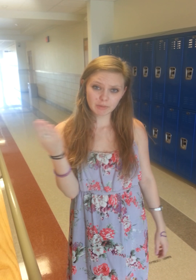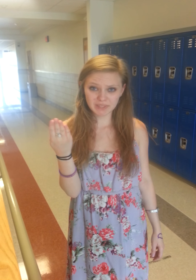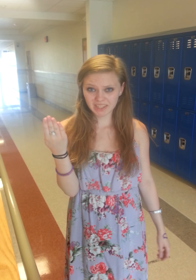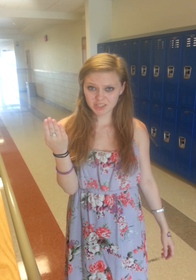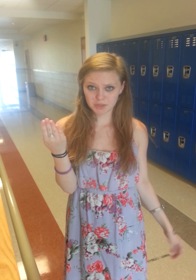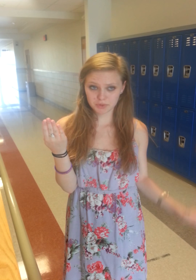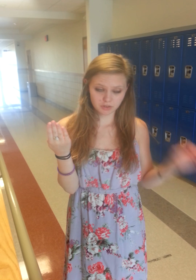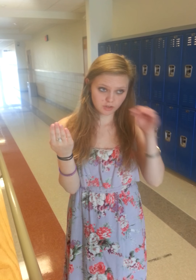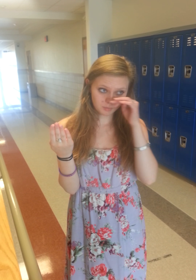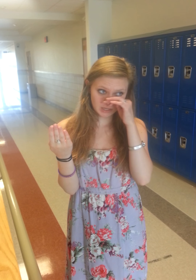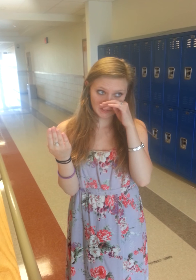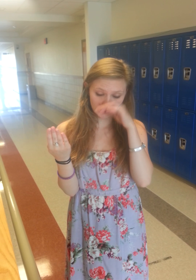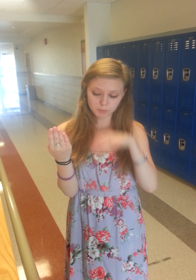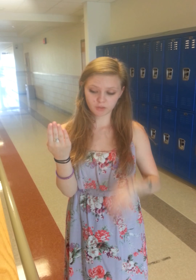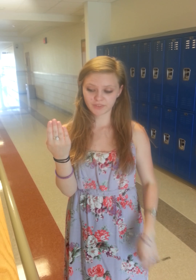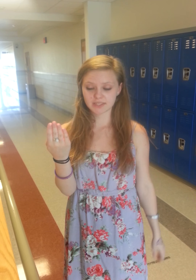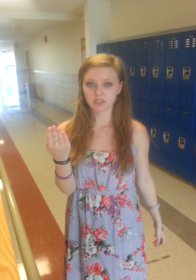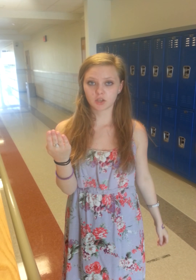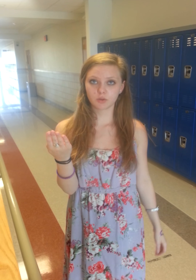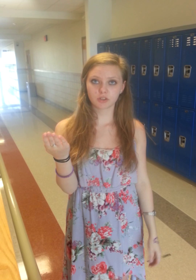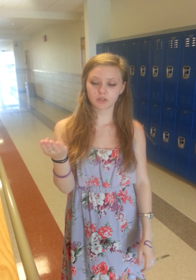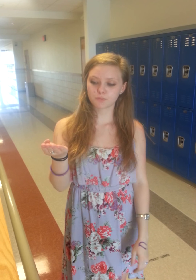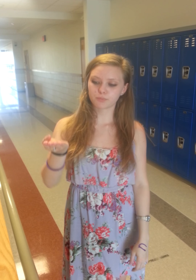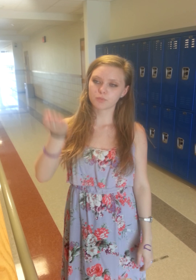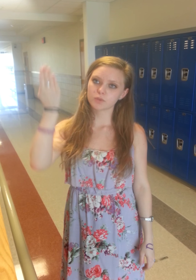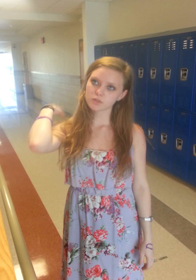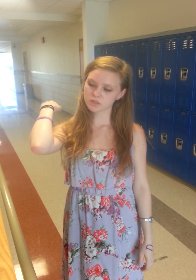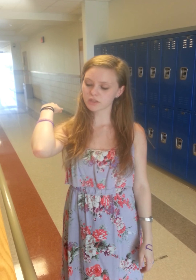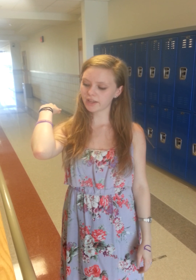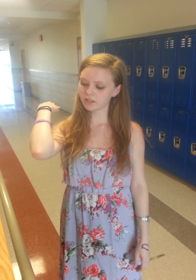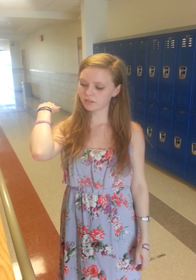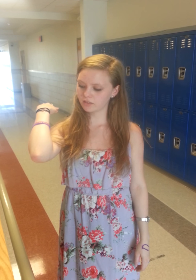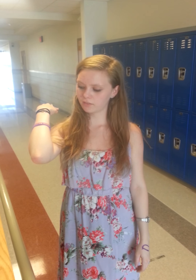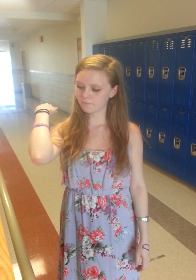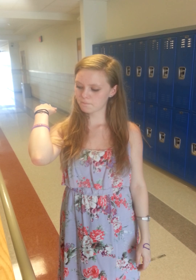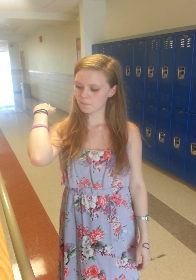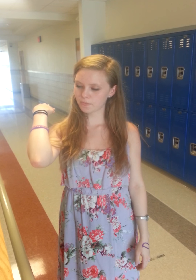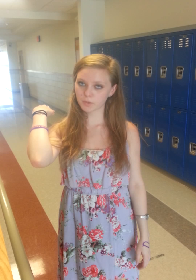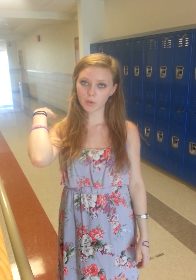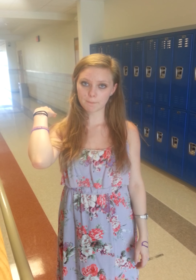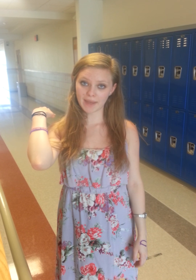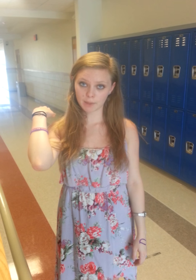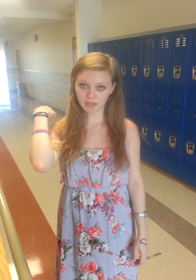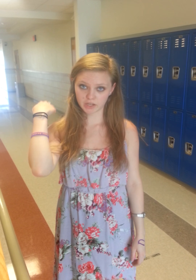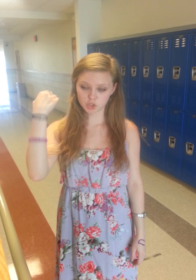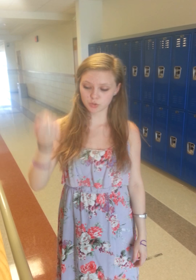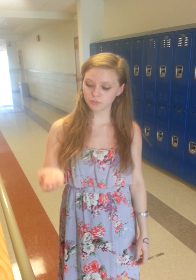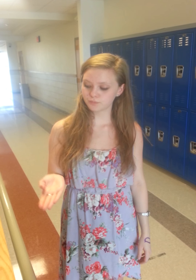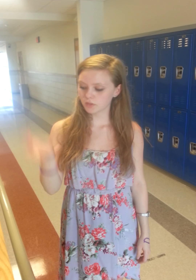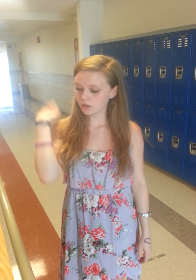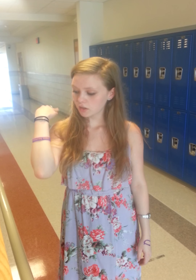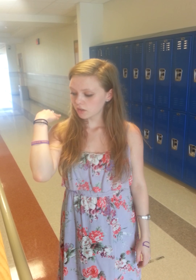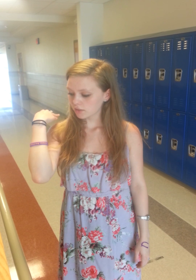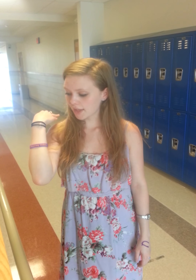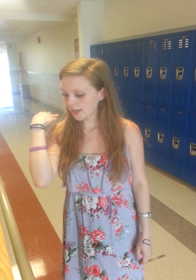B hand shape with your dominant hand, palm facing you, and you're going to slide it and throw it back behind you.